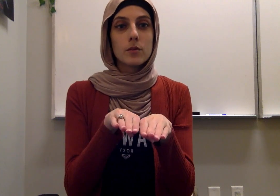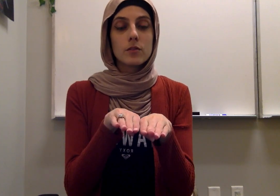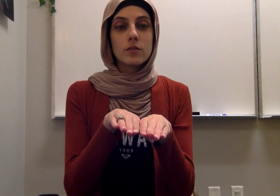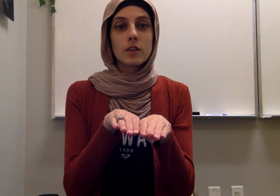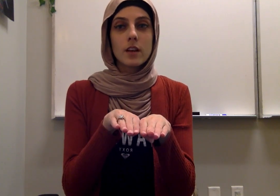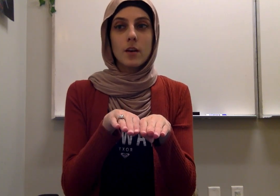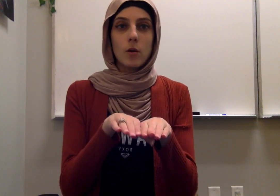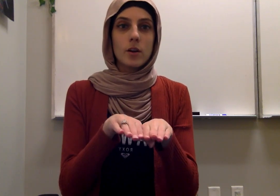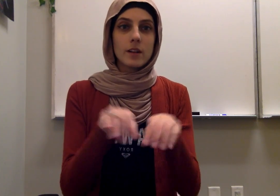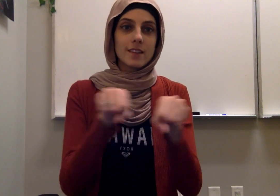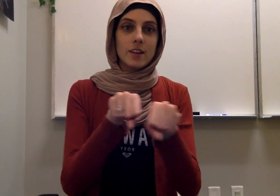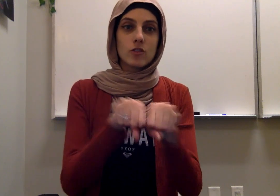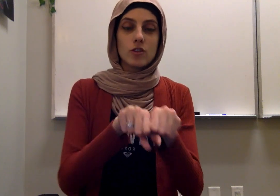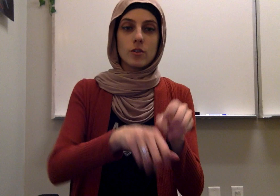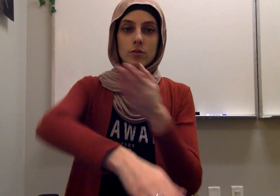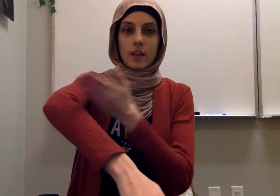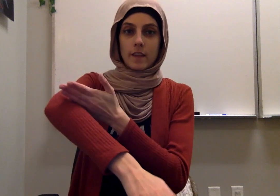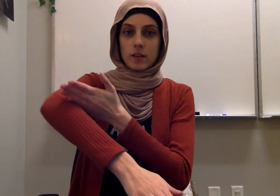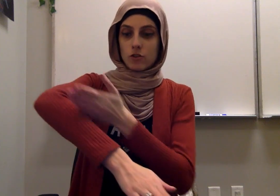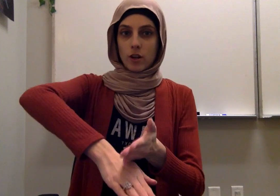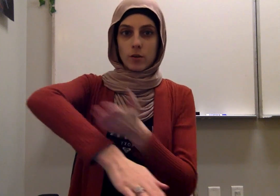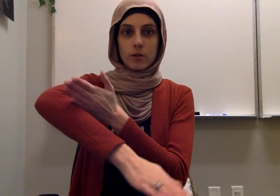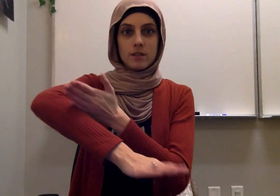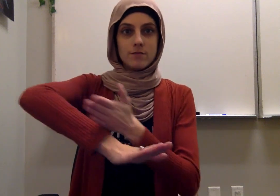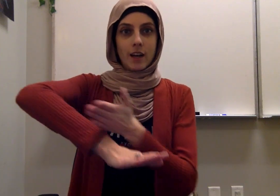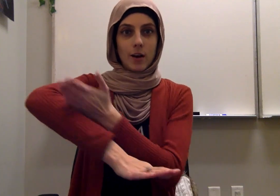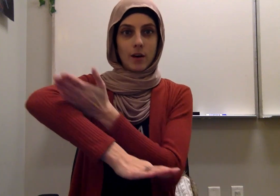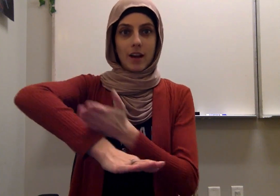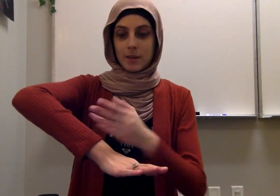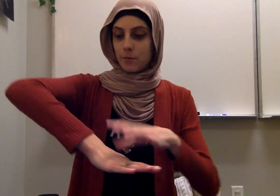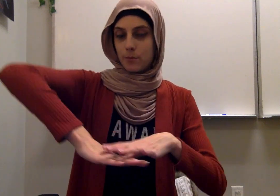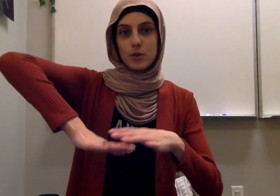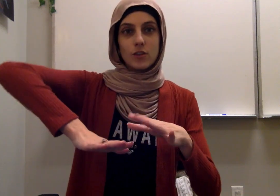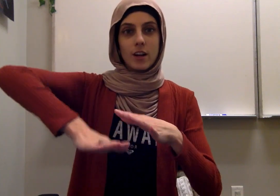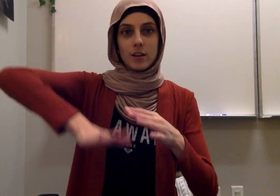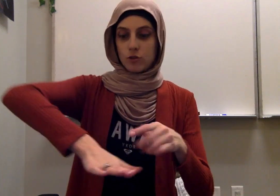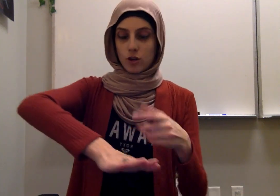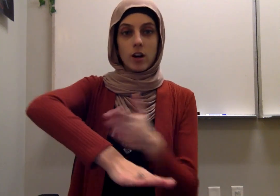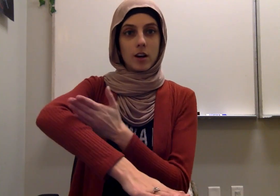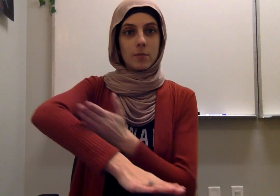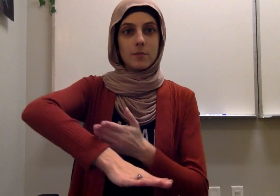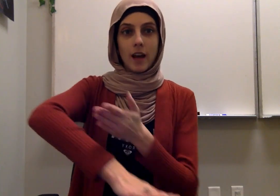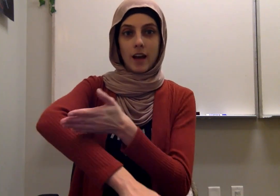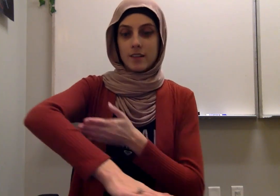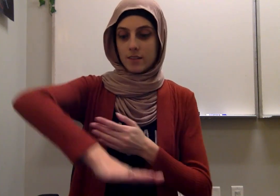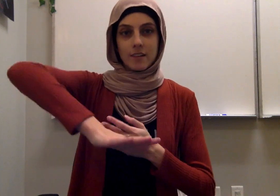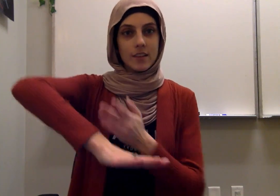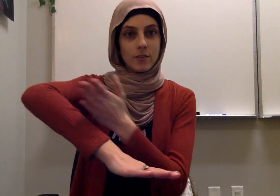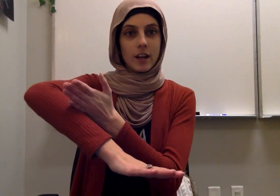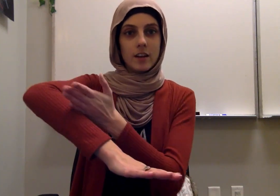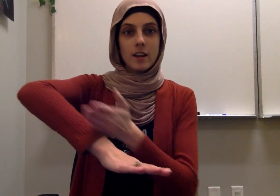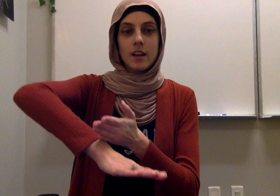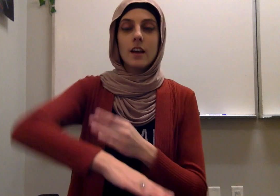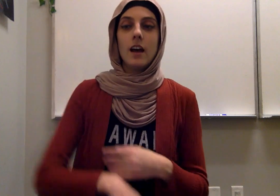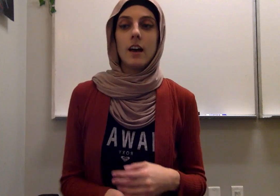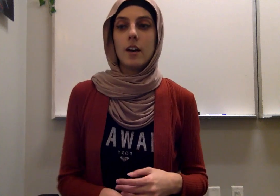Boots. Or you can sign shoes and then show how high the boots are and use your arm as a classifier. You